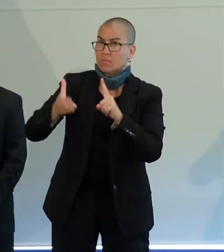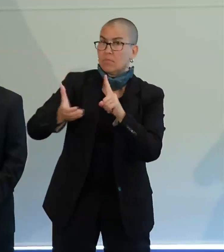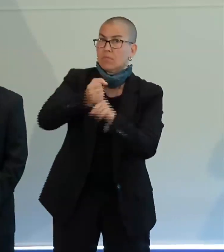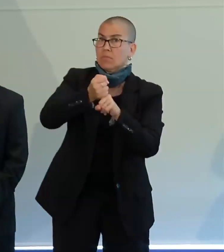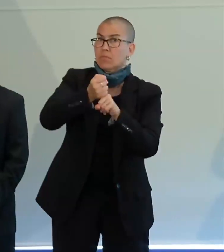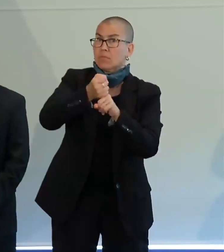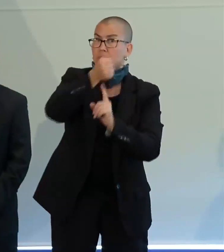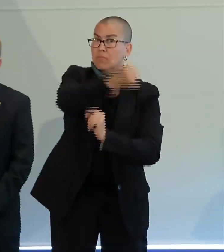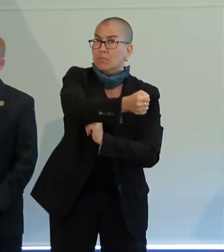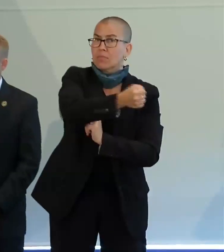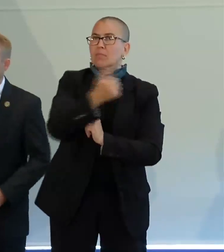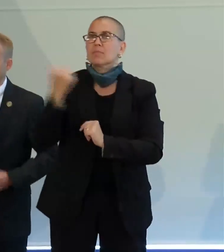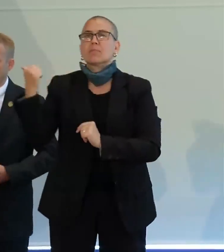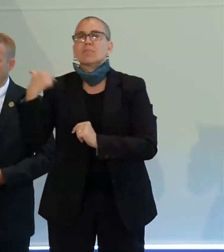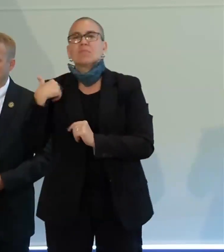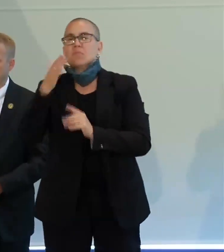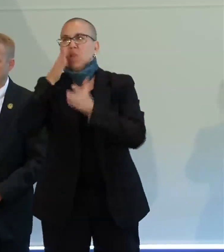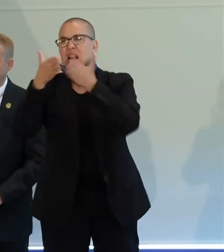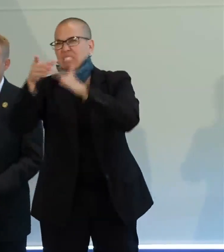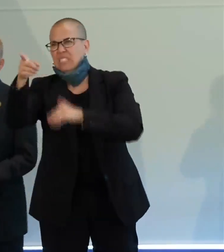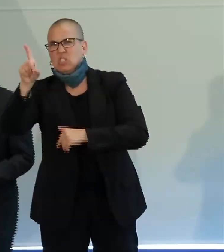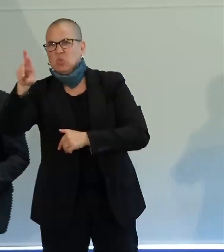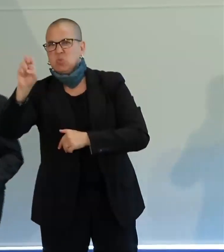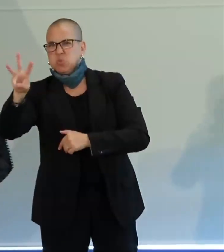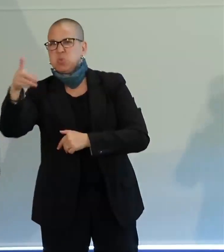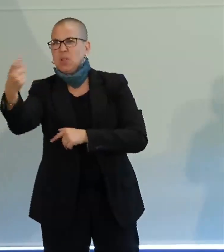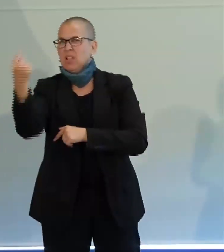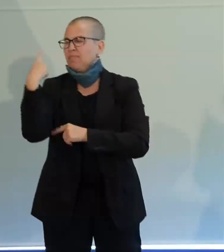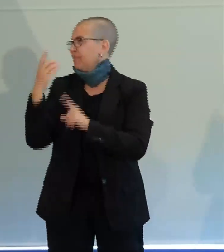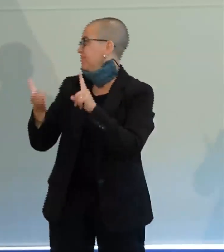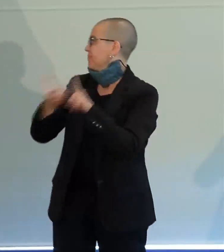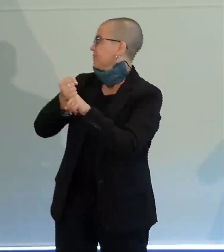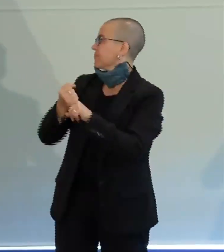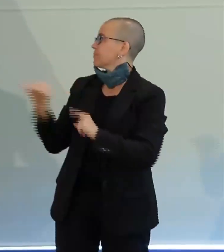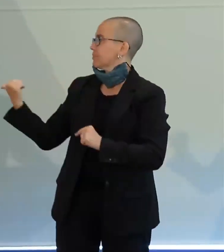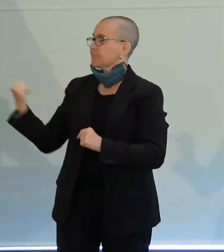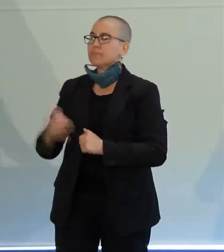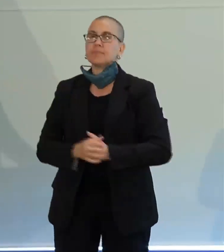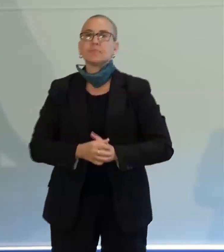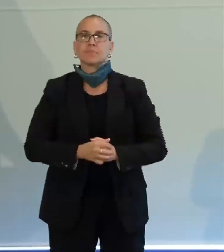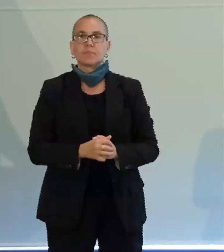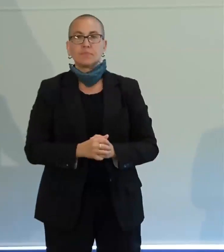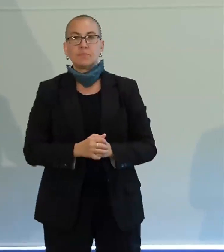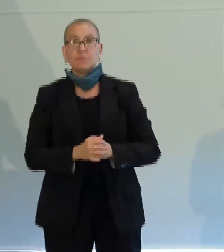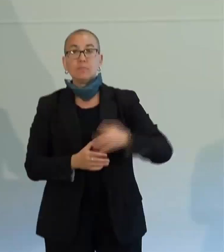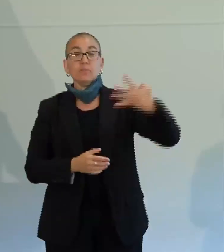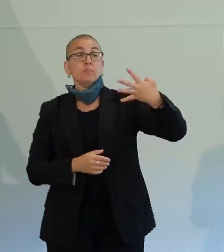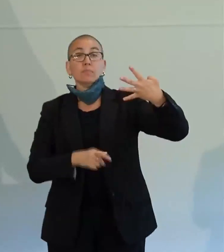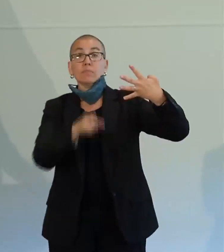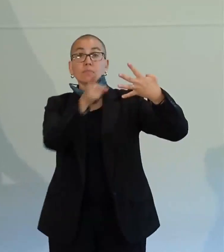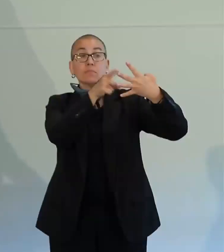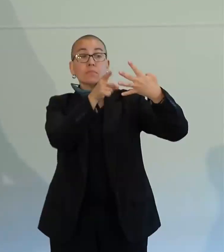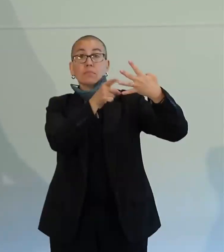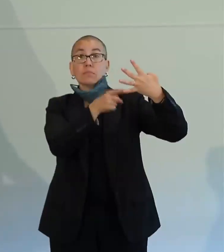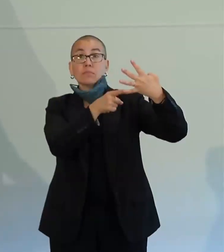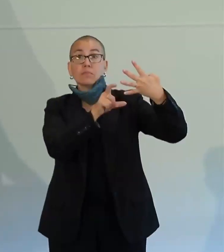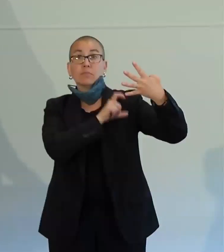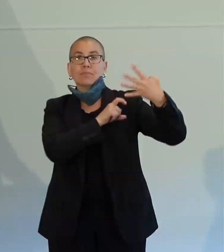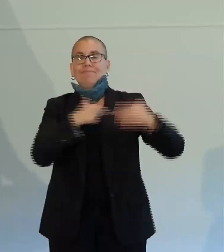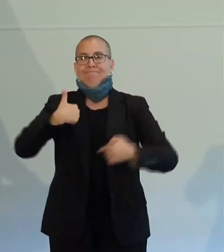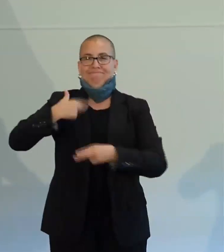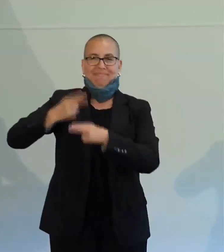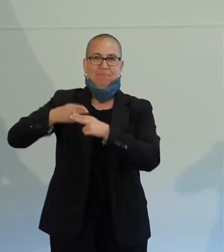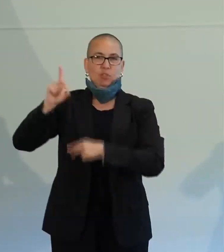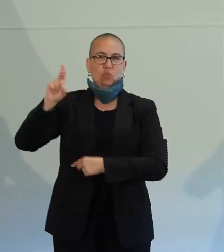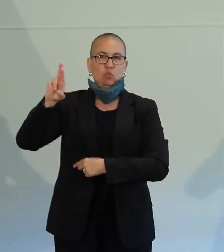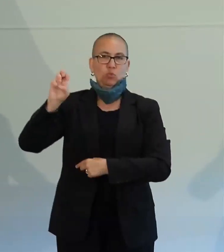allow Mr. Drew Evans to address that issue. Yeah. Good afternoon. My name is Drew Evans. I'm the superintendent of the Minnesota